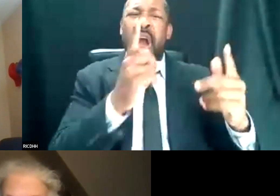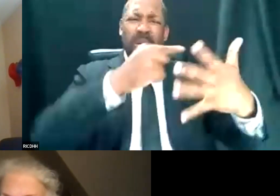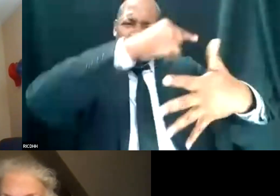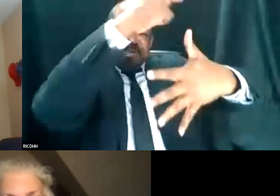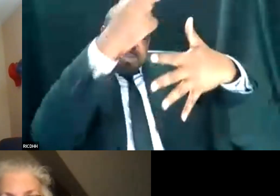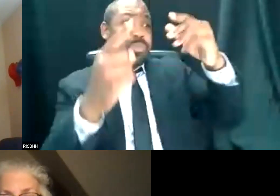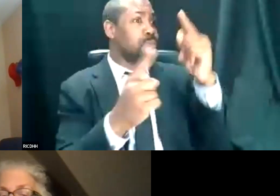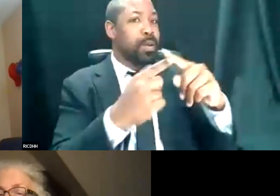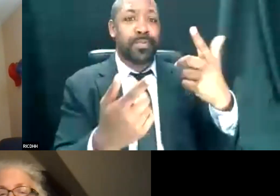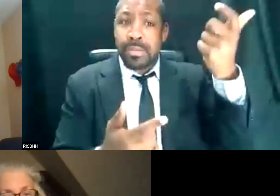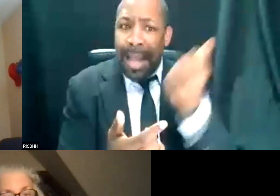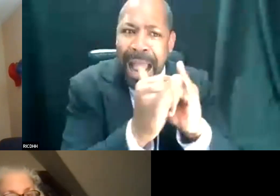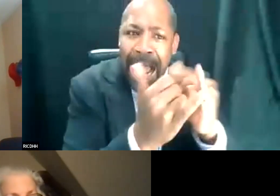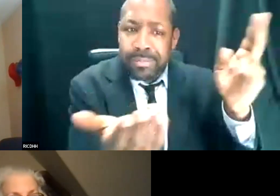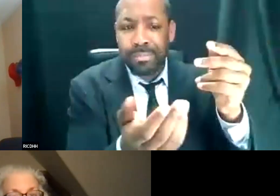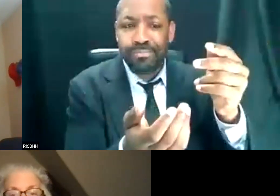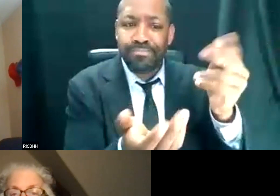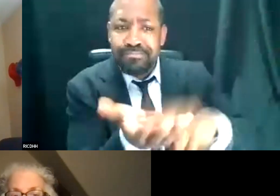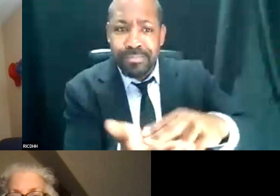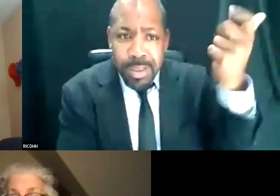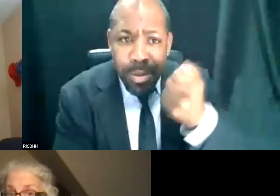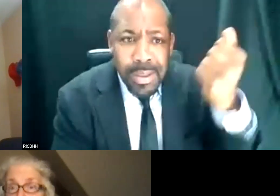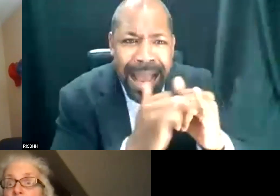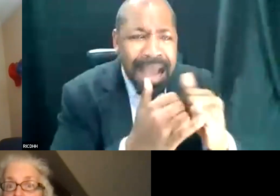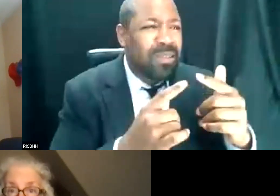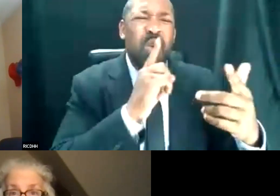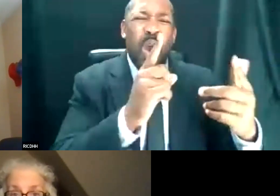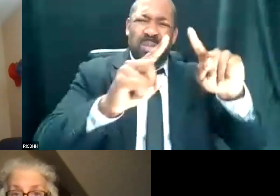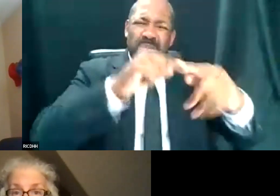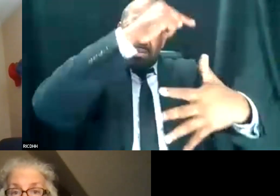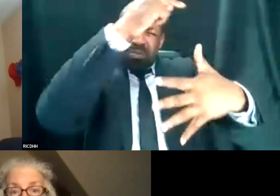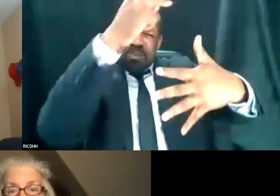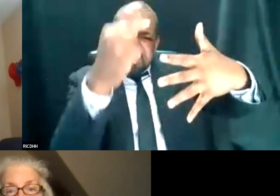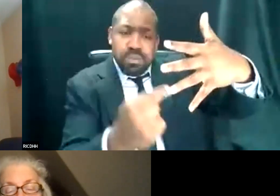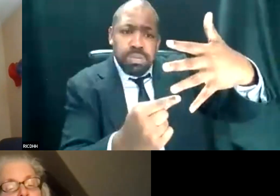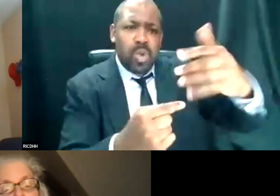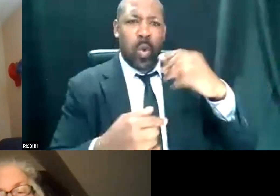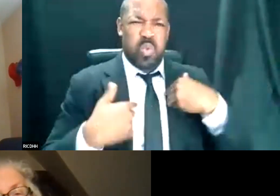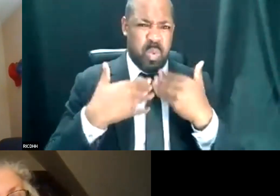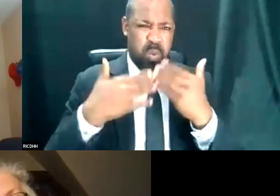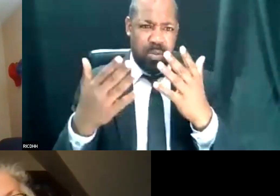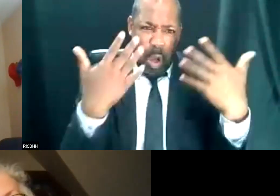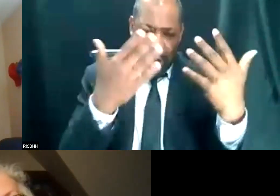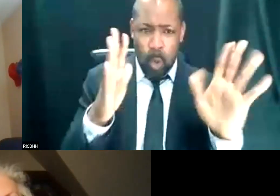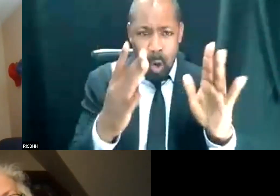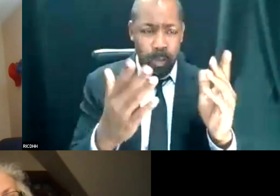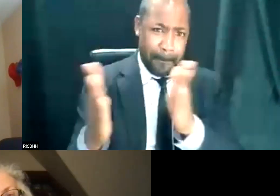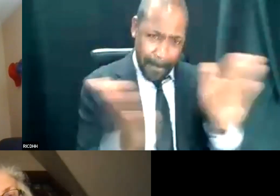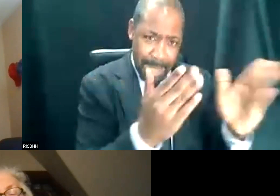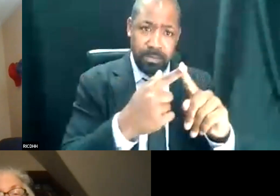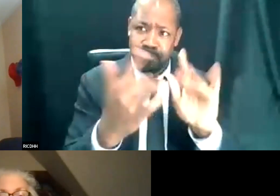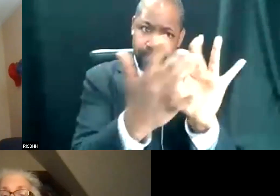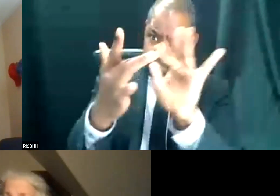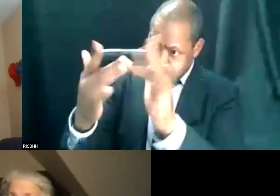transit system, whatever the issues are that affect, how to get benefits. There's so many different issues involved,